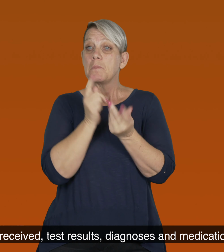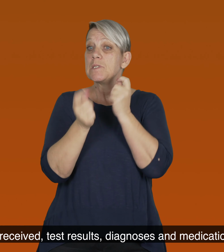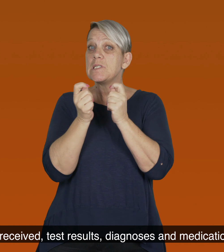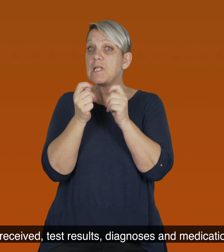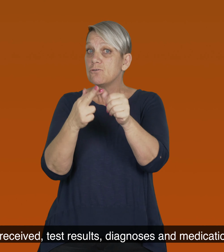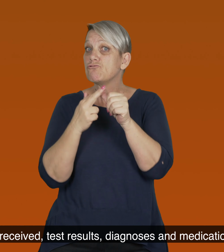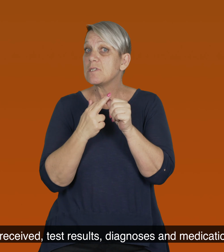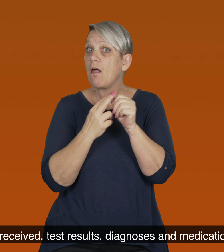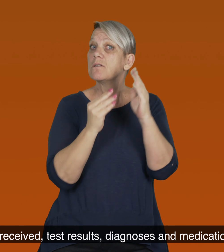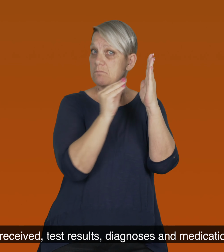test results,